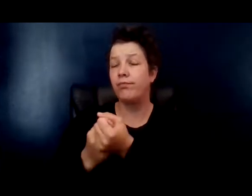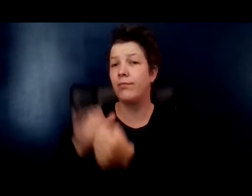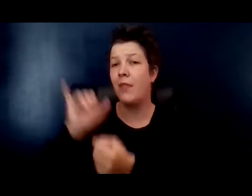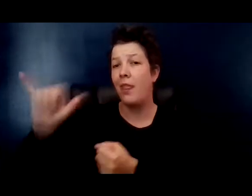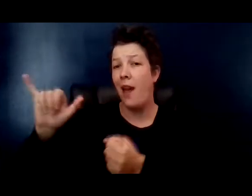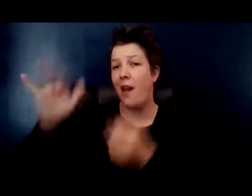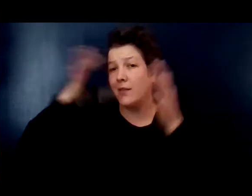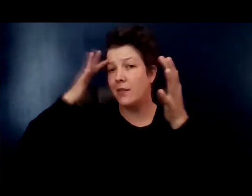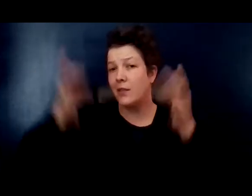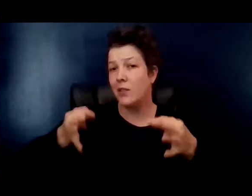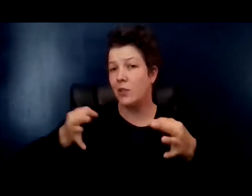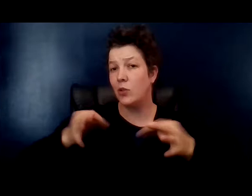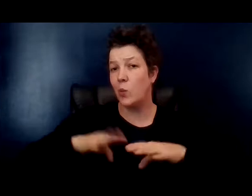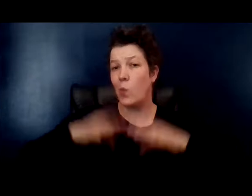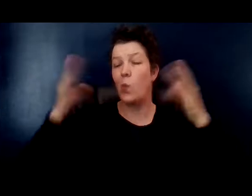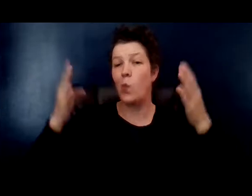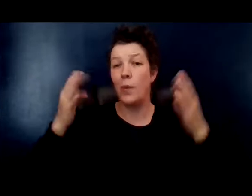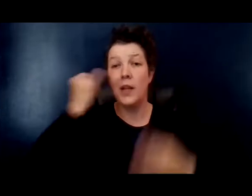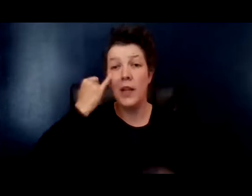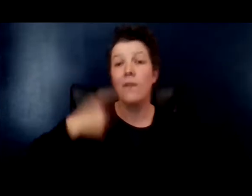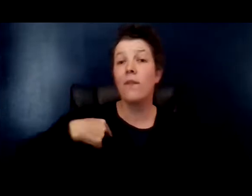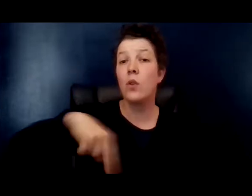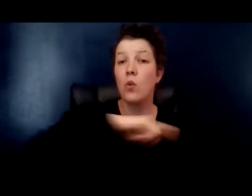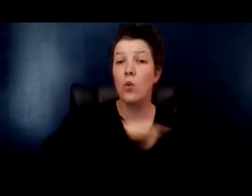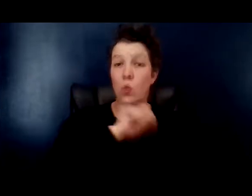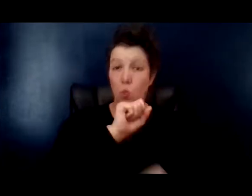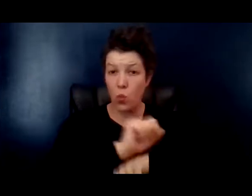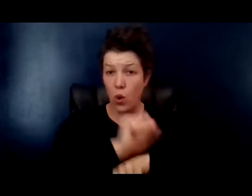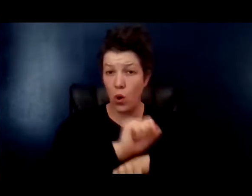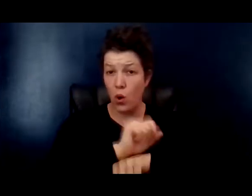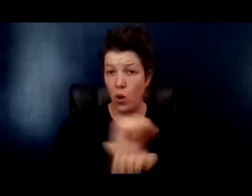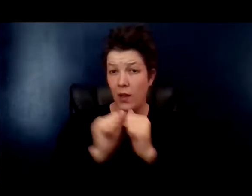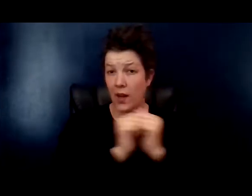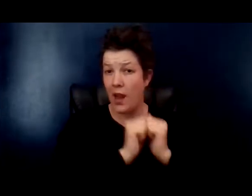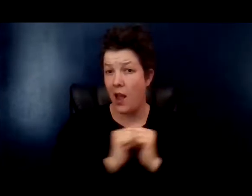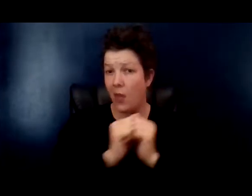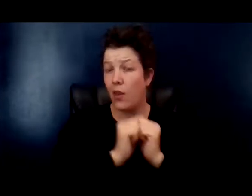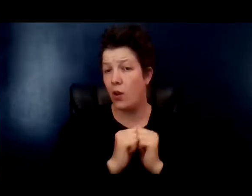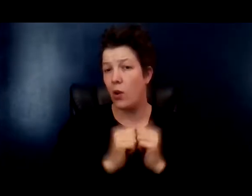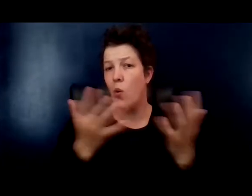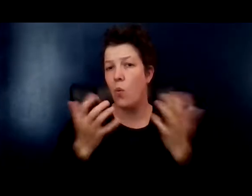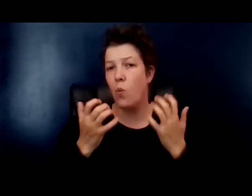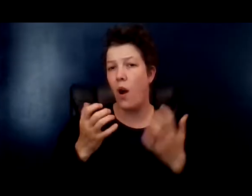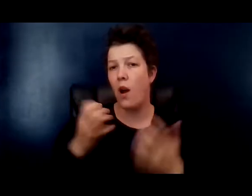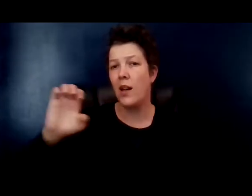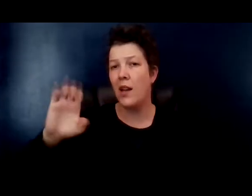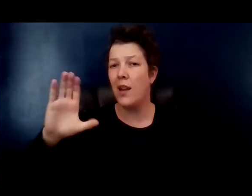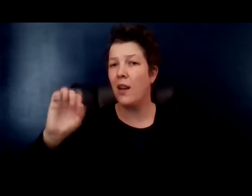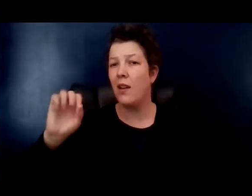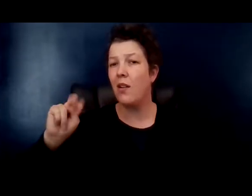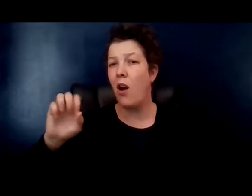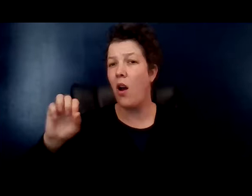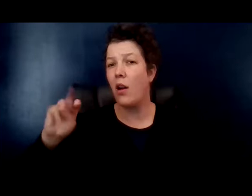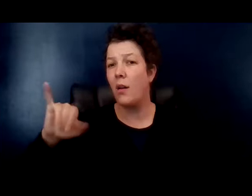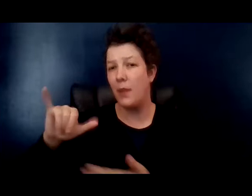Working hand in hand, we can bring this economy back, and we must start to do that soon. Citizens that are 60 years